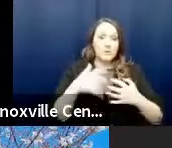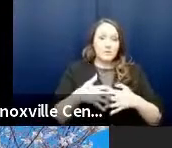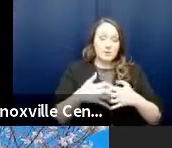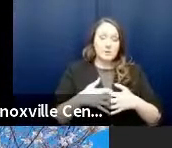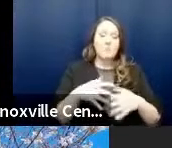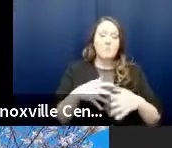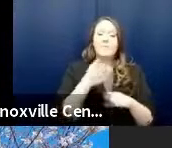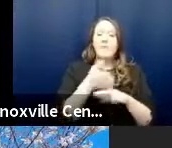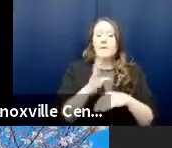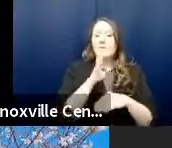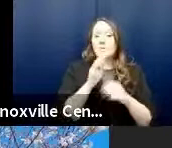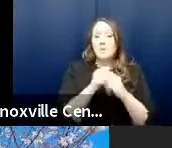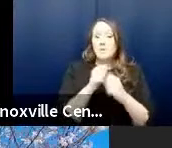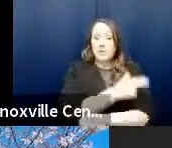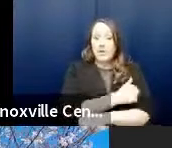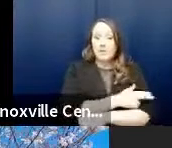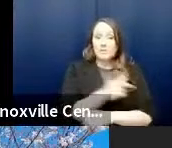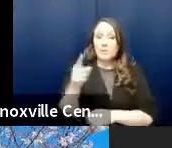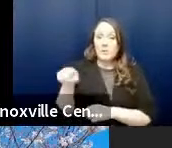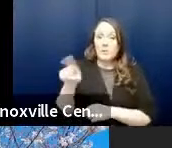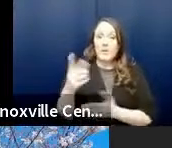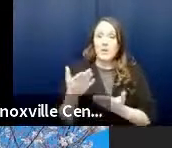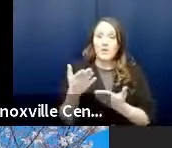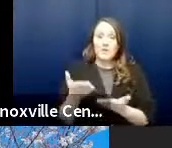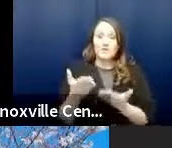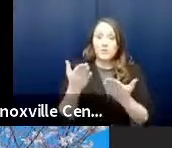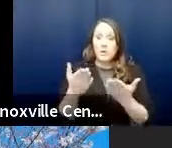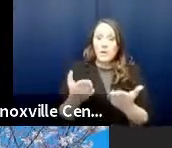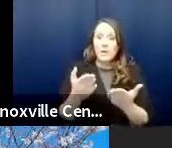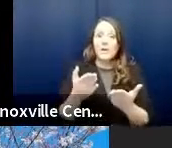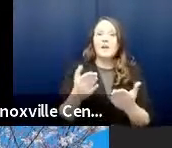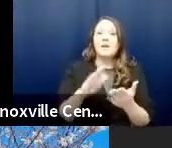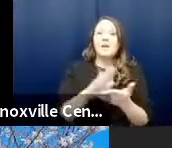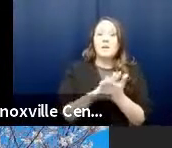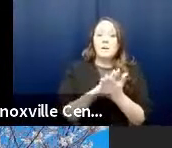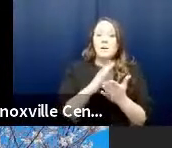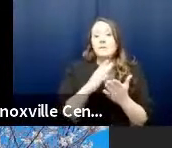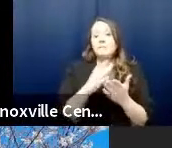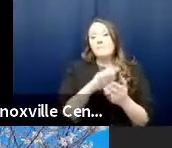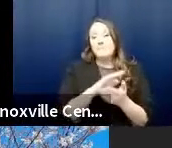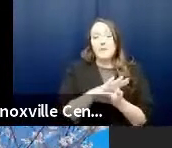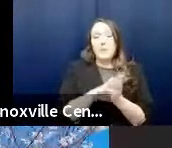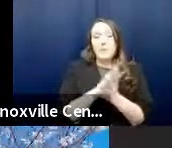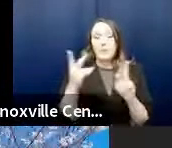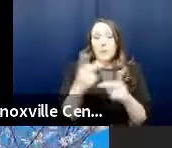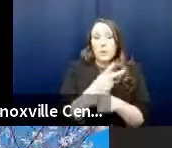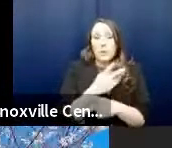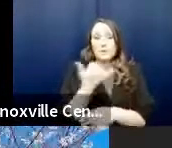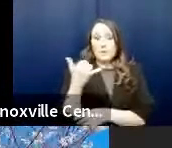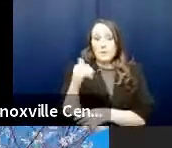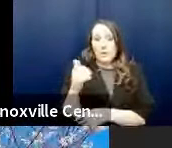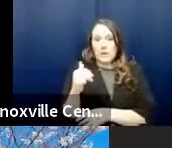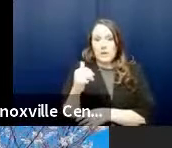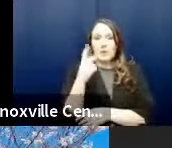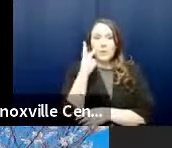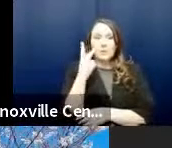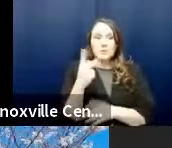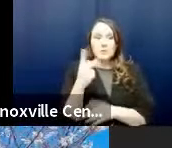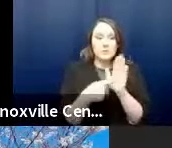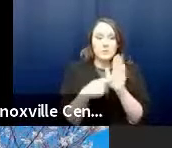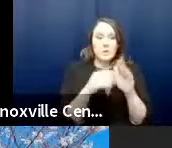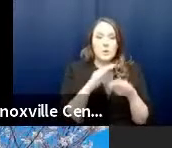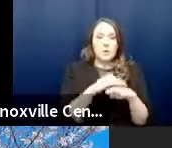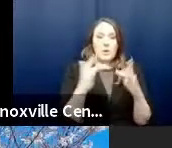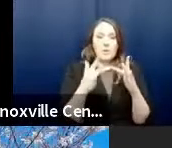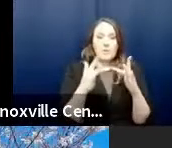hospital partners, they have recommended that this benchmark be represented as a worsening yellow, which you can see is shown on our webpage as a